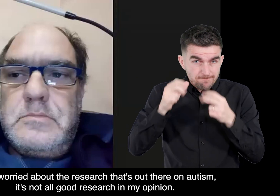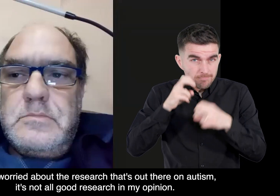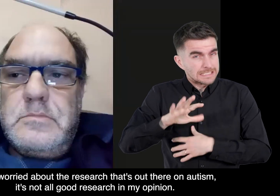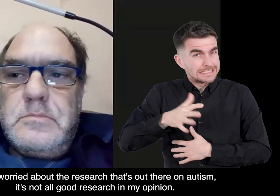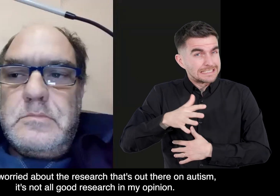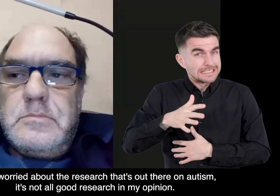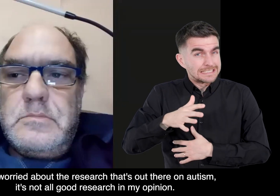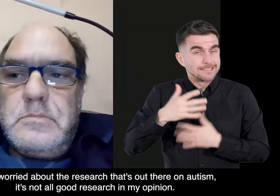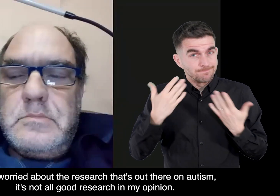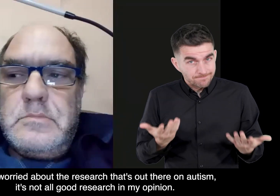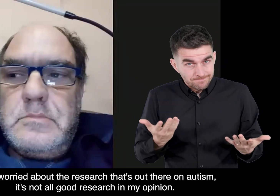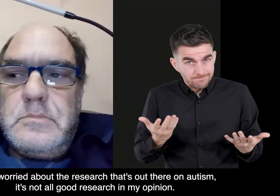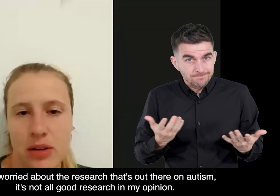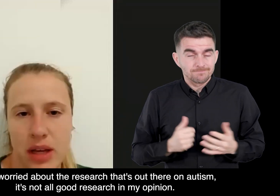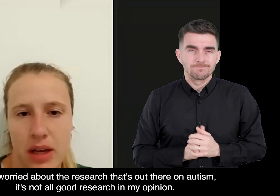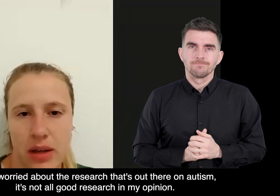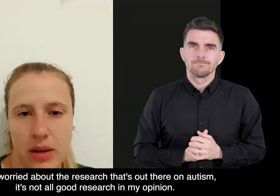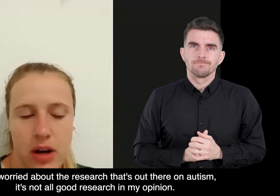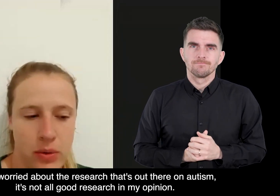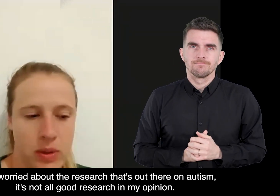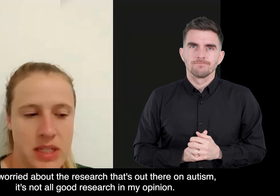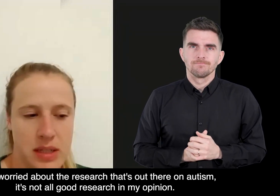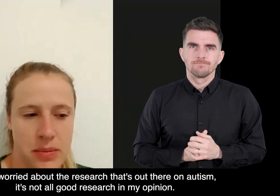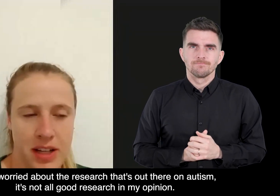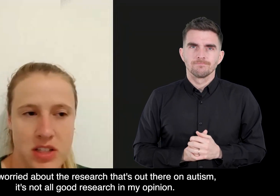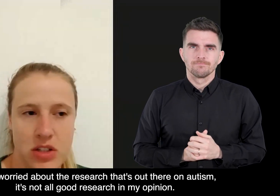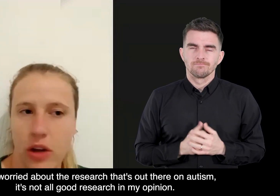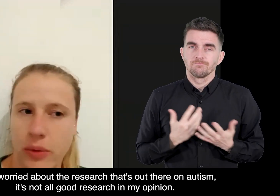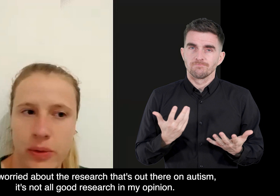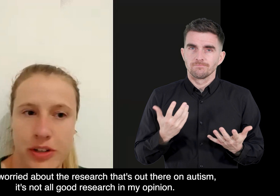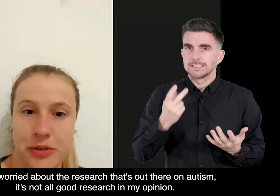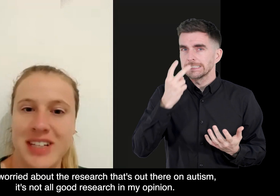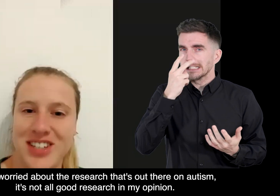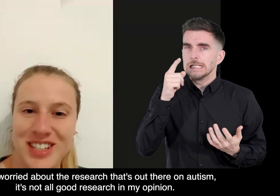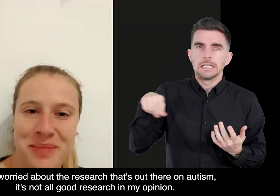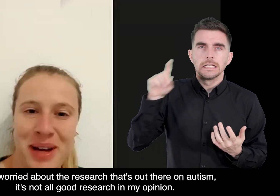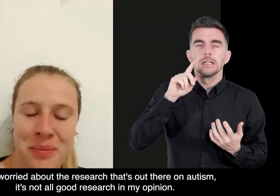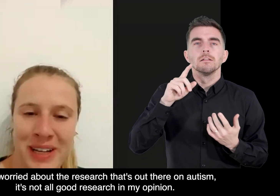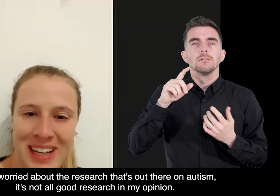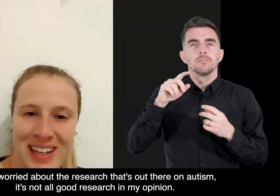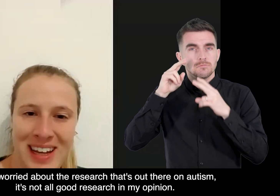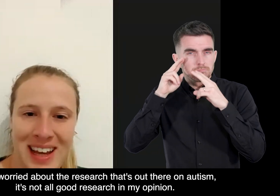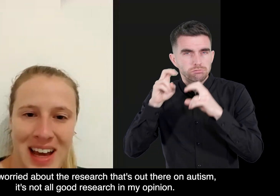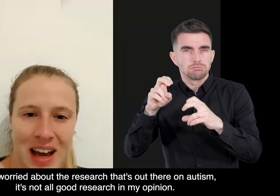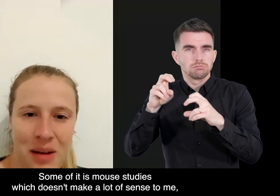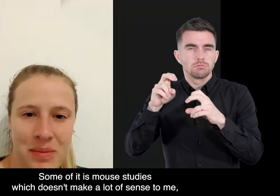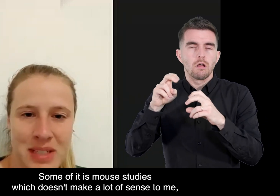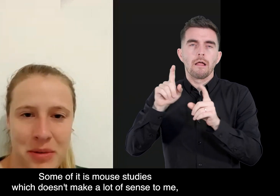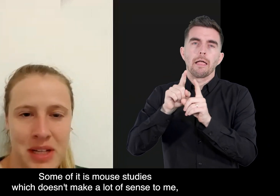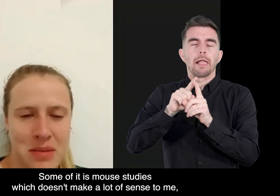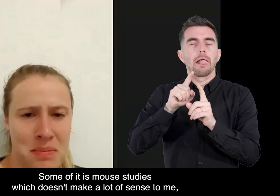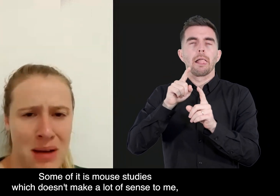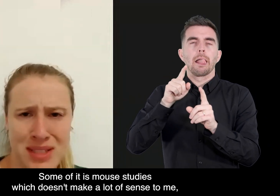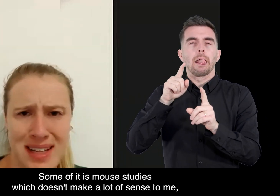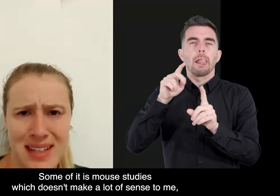I'm worried about the research that's out there on autism. It's not all good research, in my opinion. Some